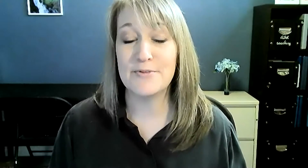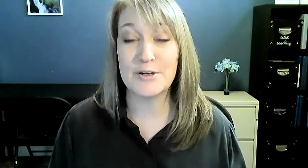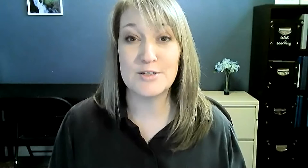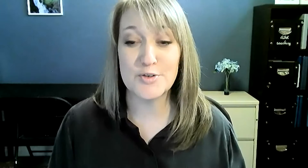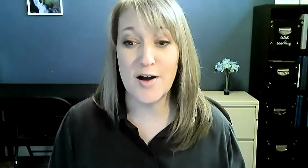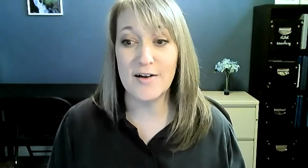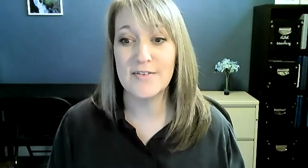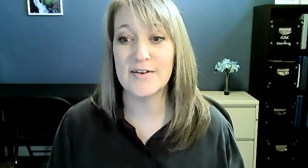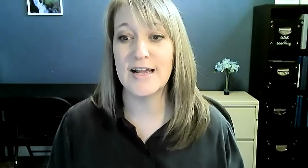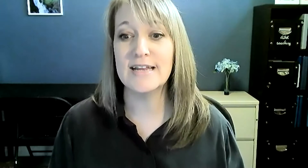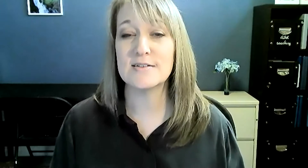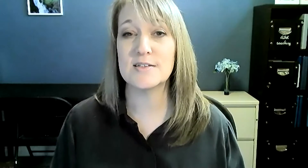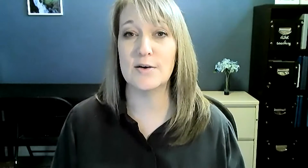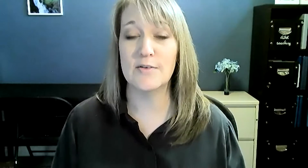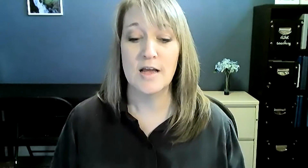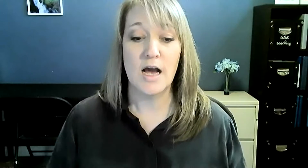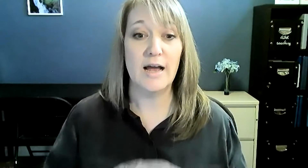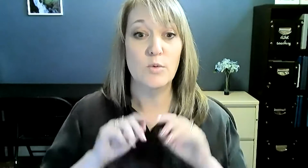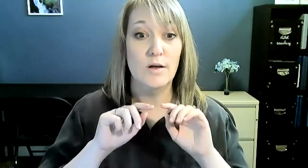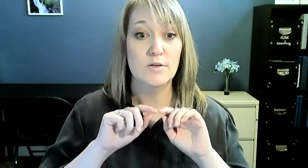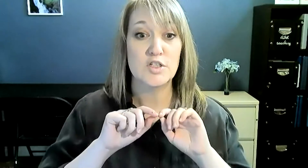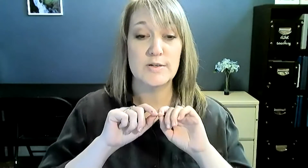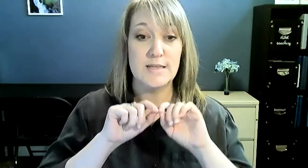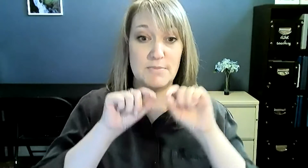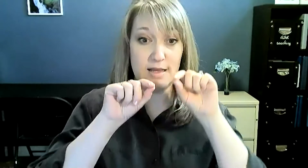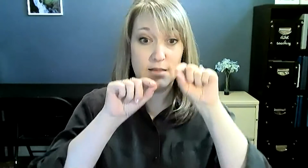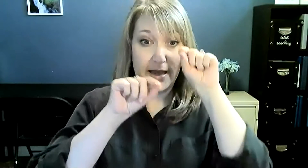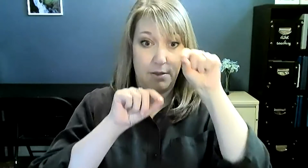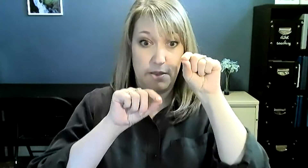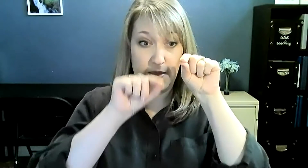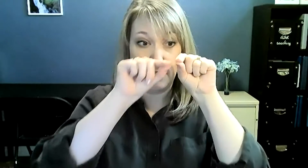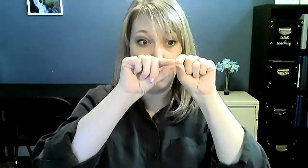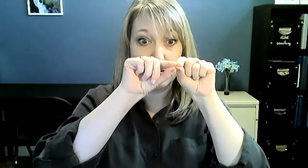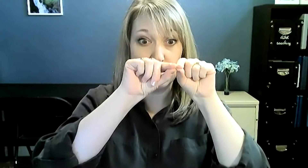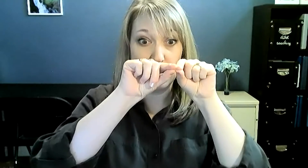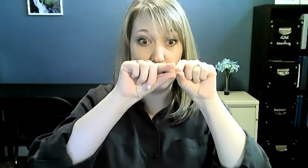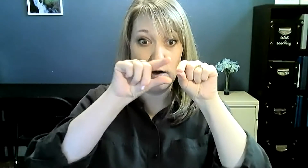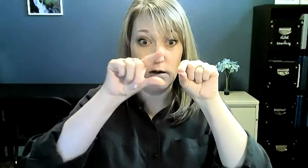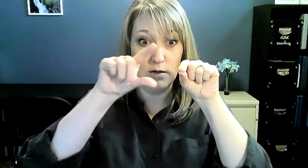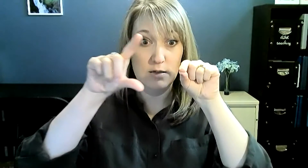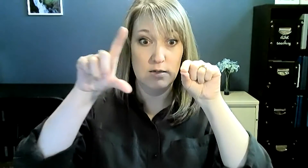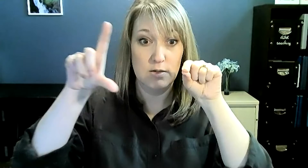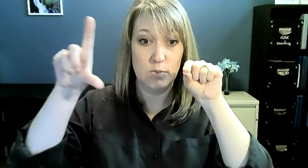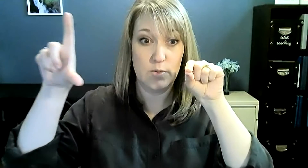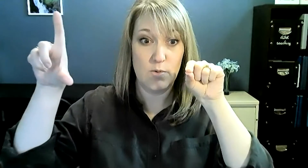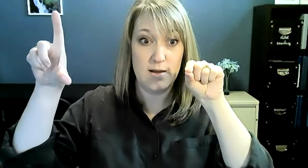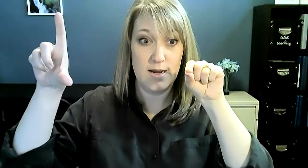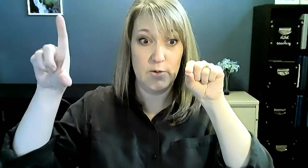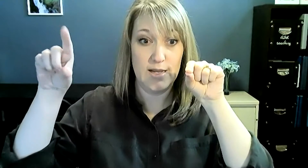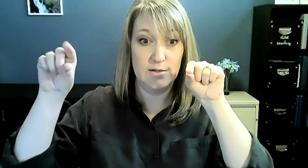you to draw. All right. So I will show you something like the thing that was long with one narrow end and